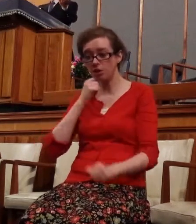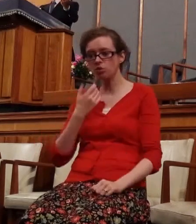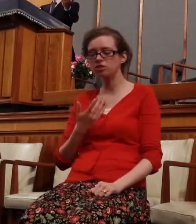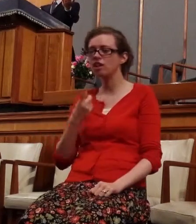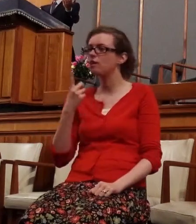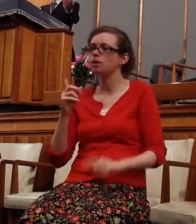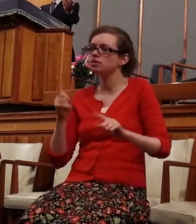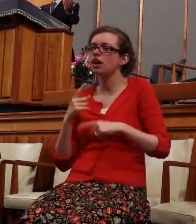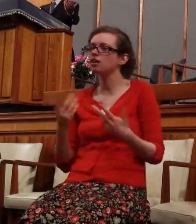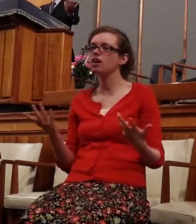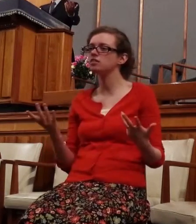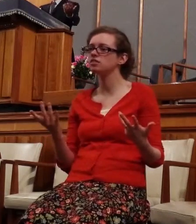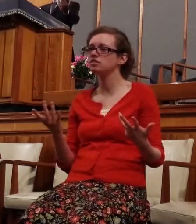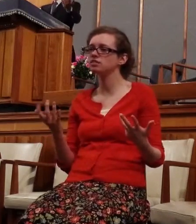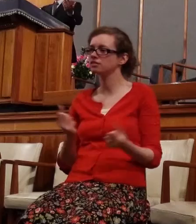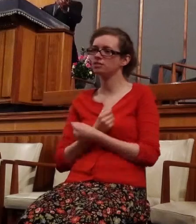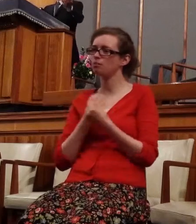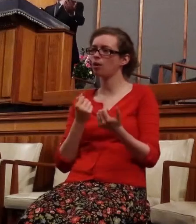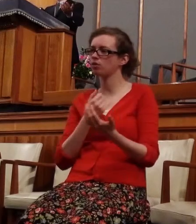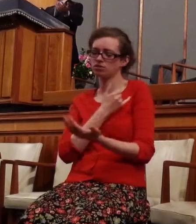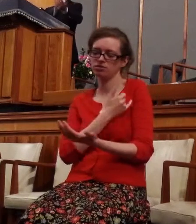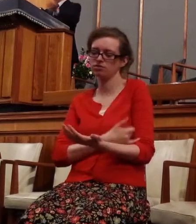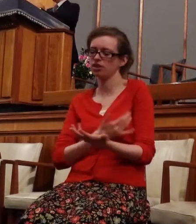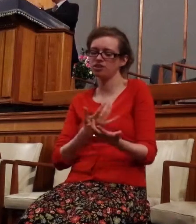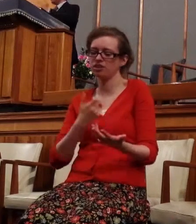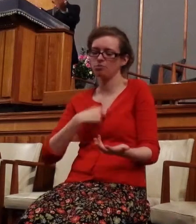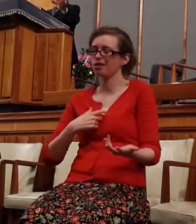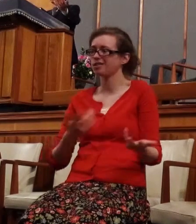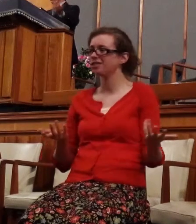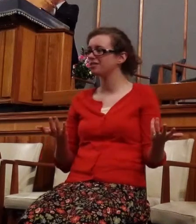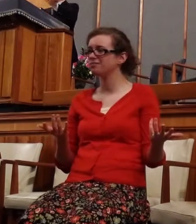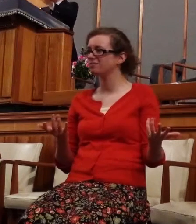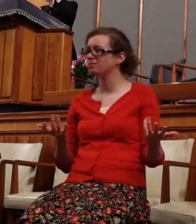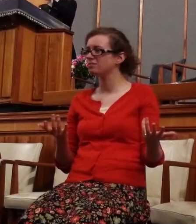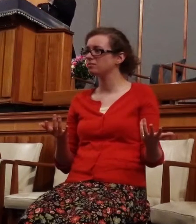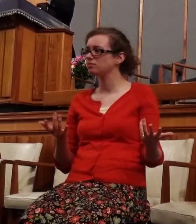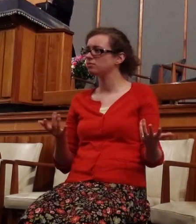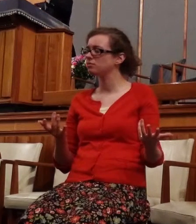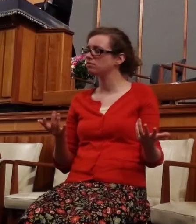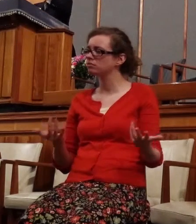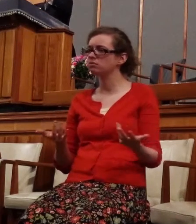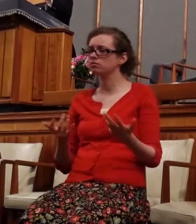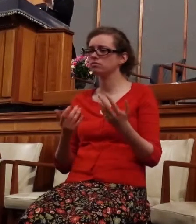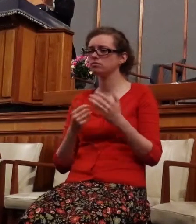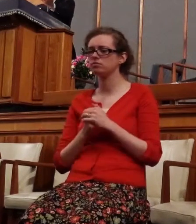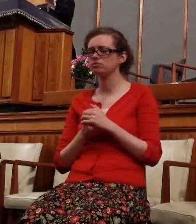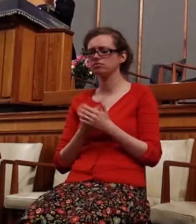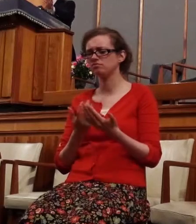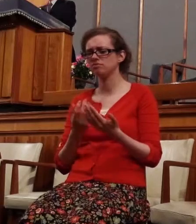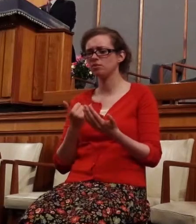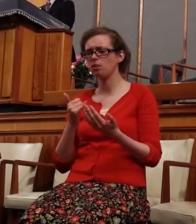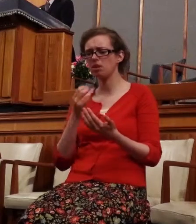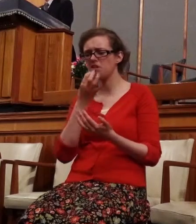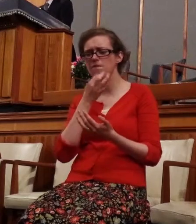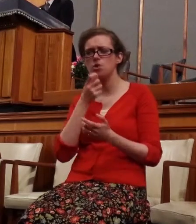But I don't have that authority. I'm afraid, fragile. Nothing. If this few words can help